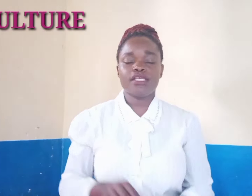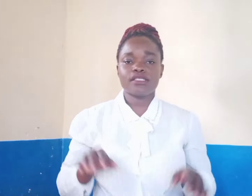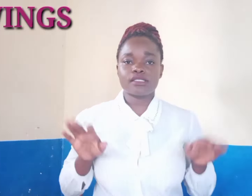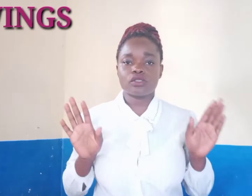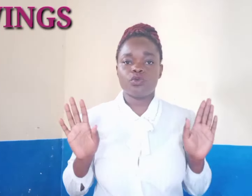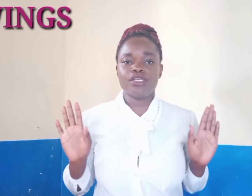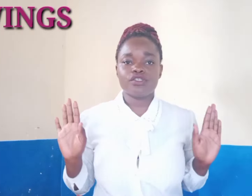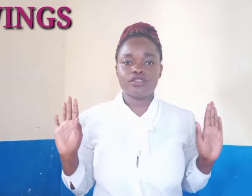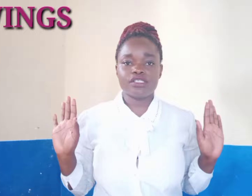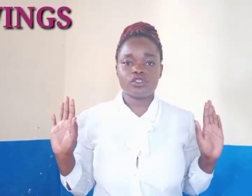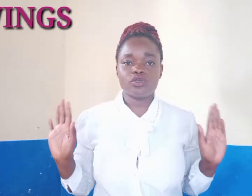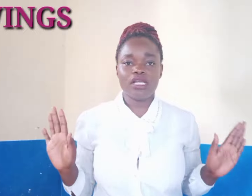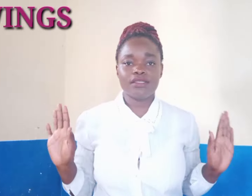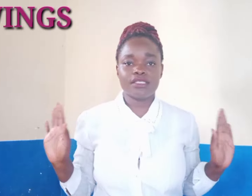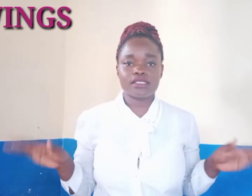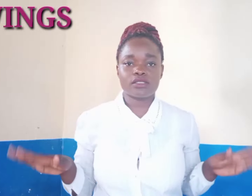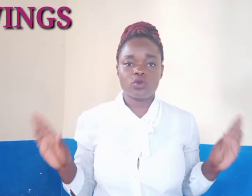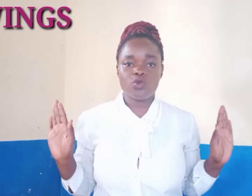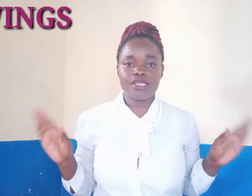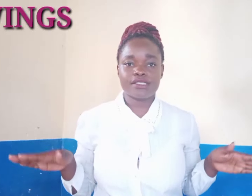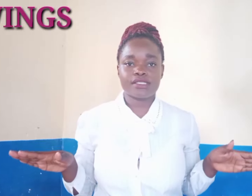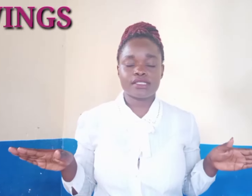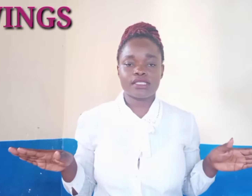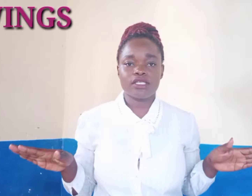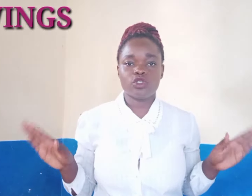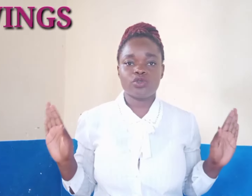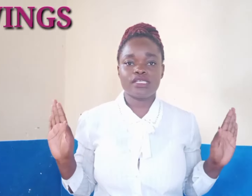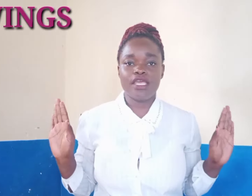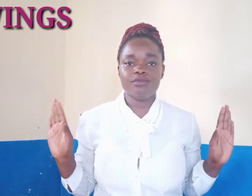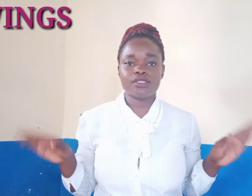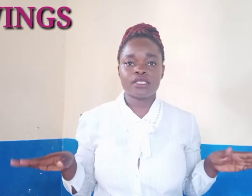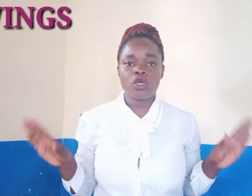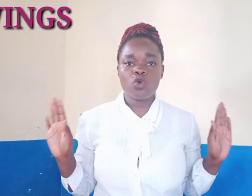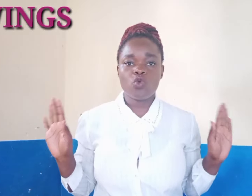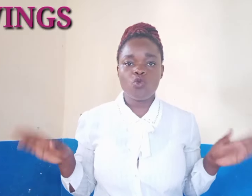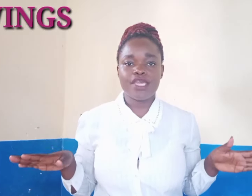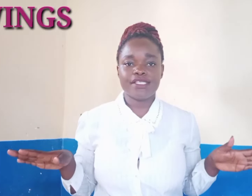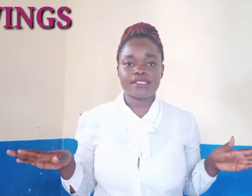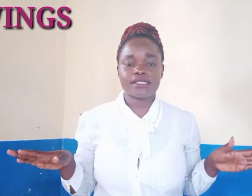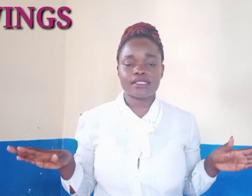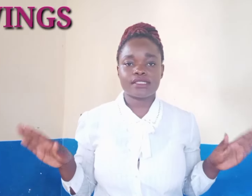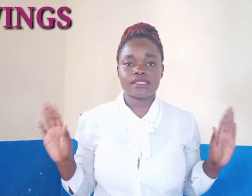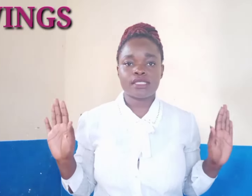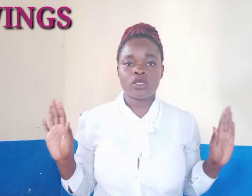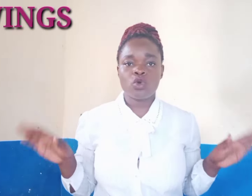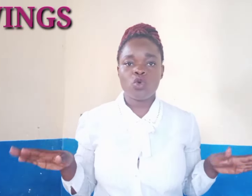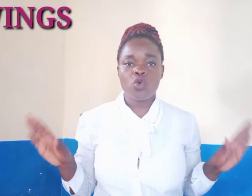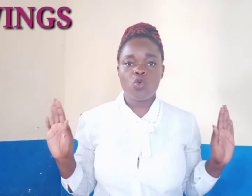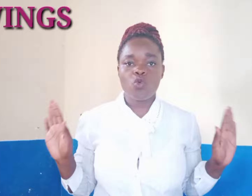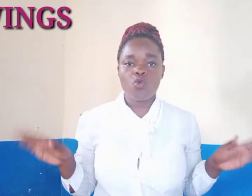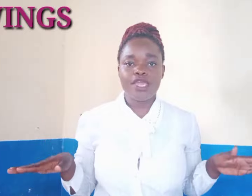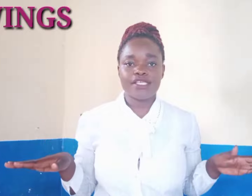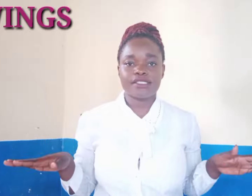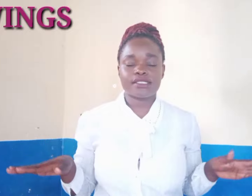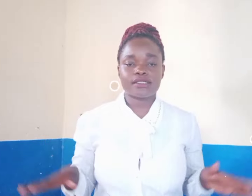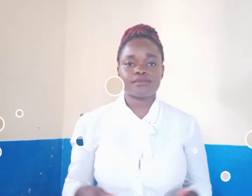Wings. Wings, you just do like this. Wings. Two times. Wings. Wings. How